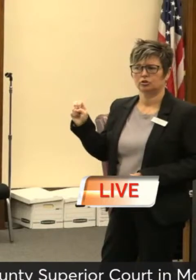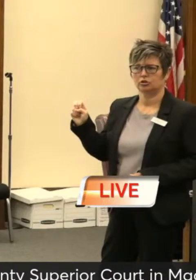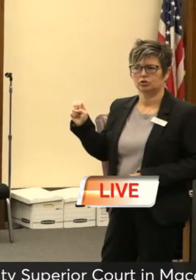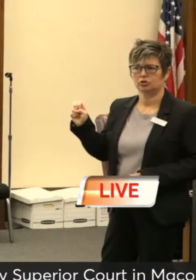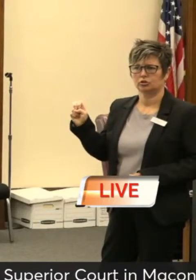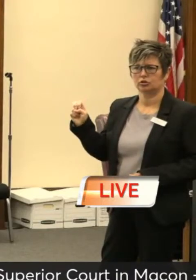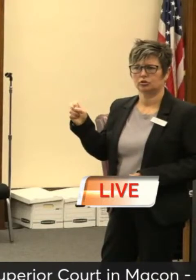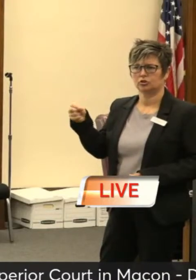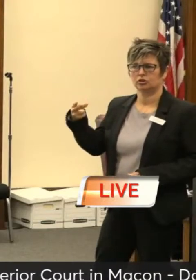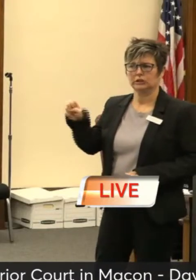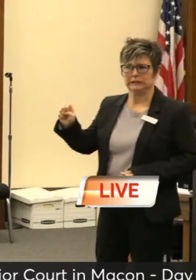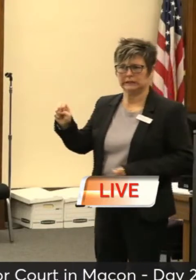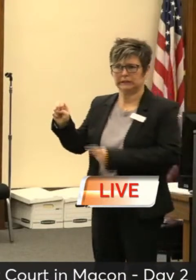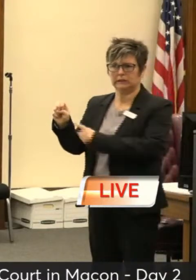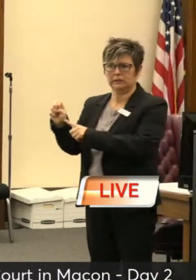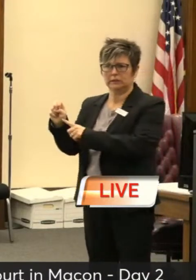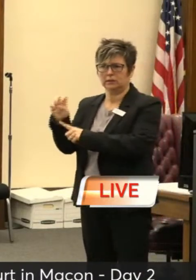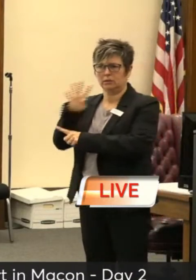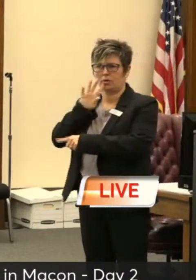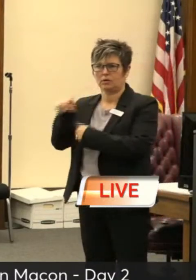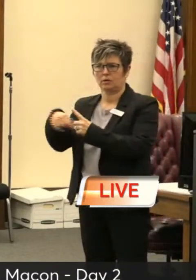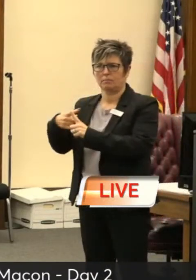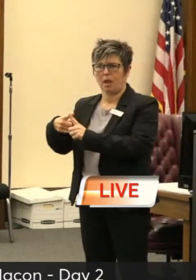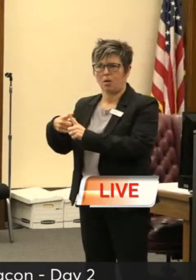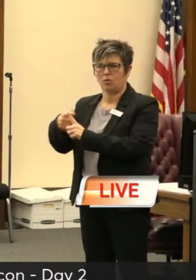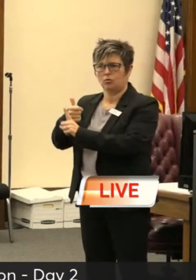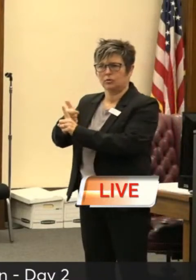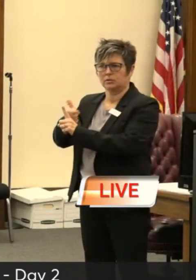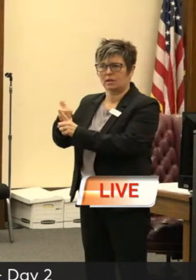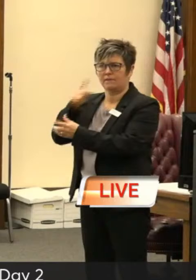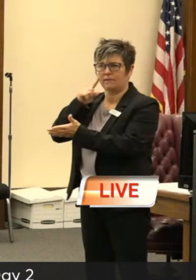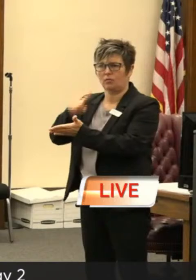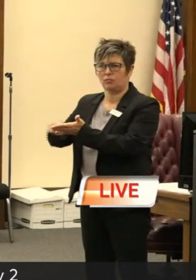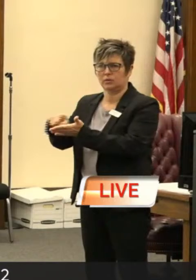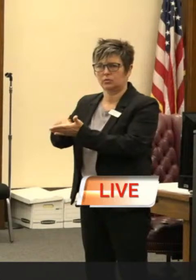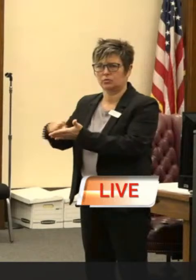work that she'd done on her own research.